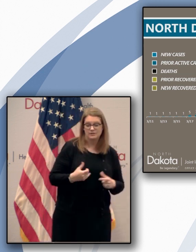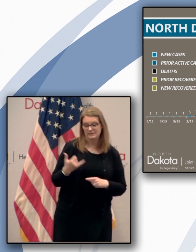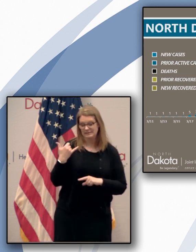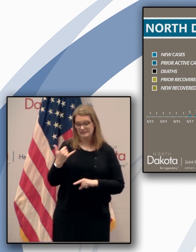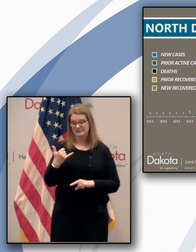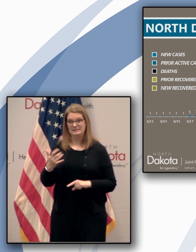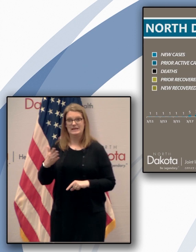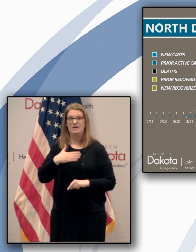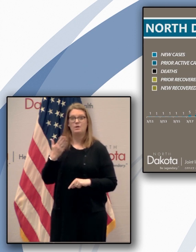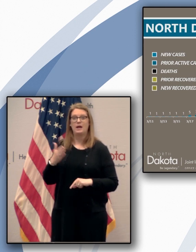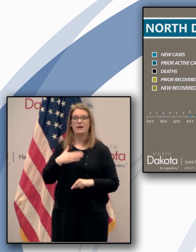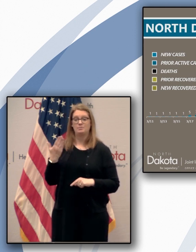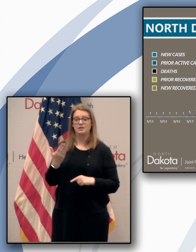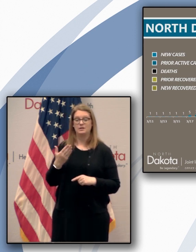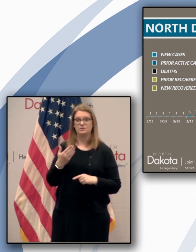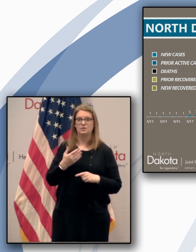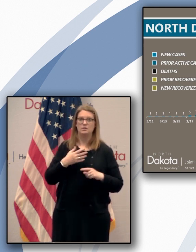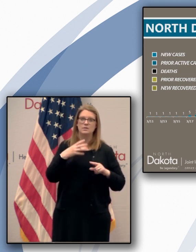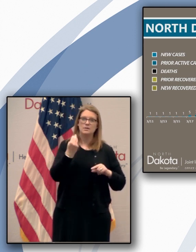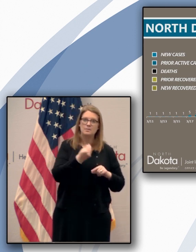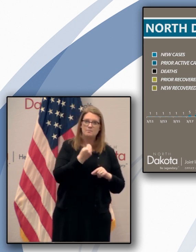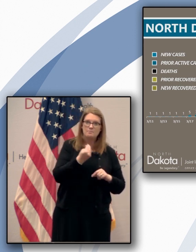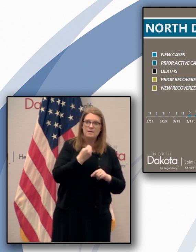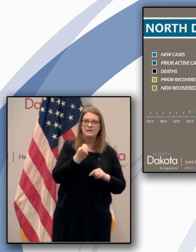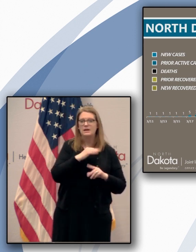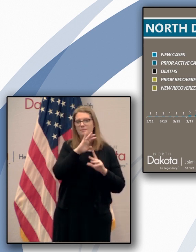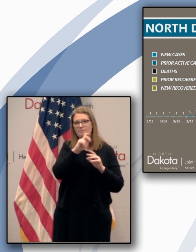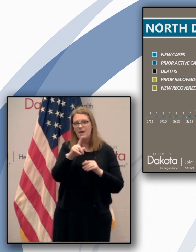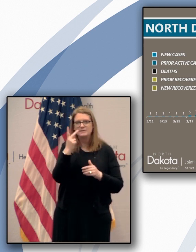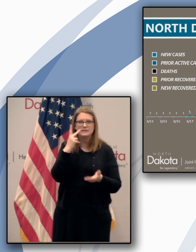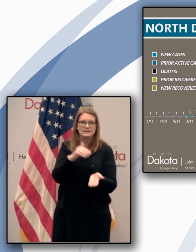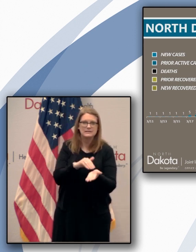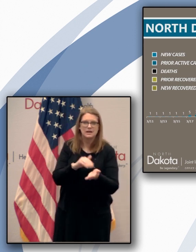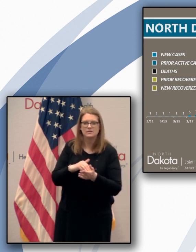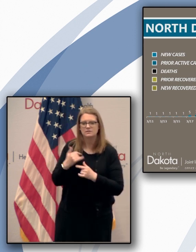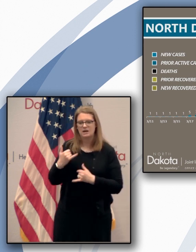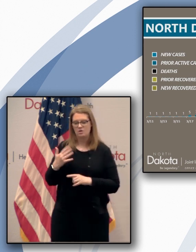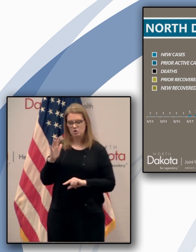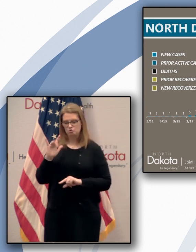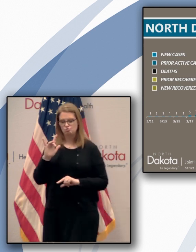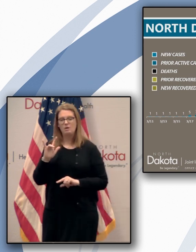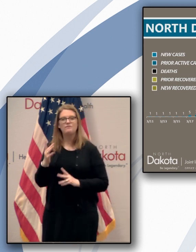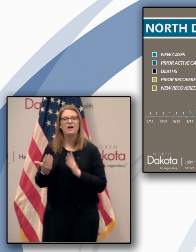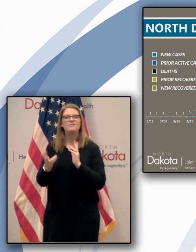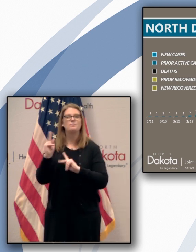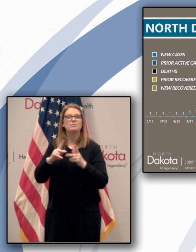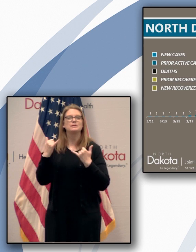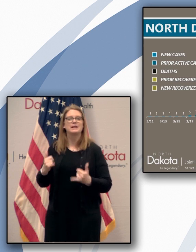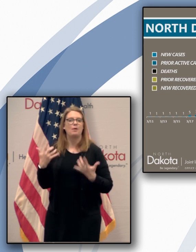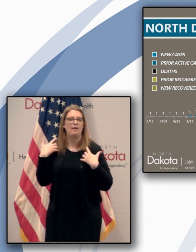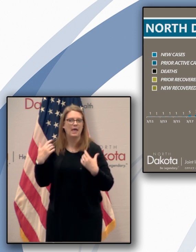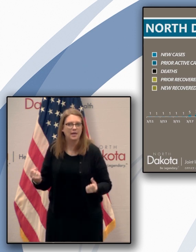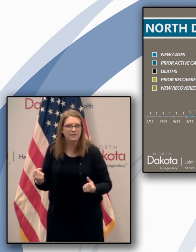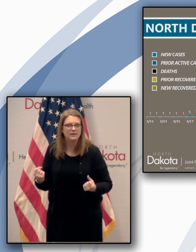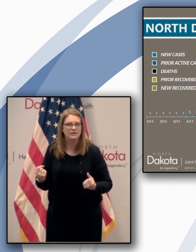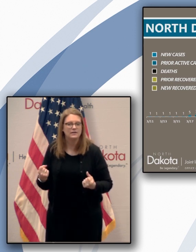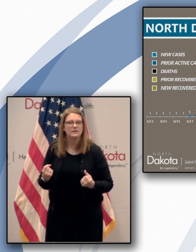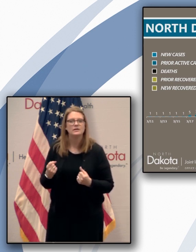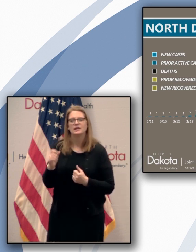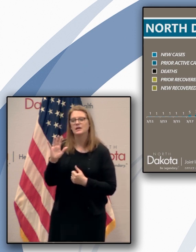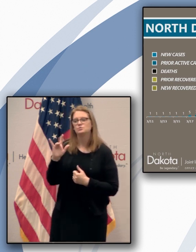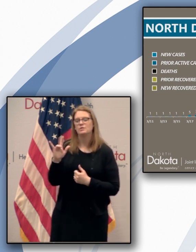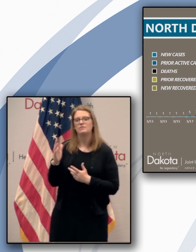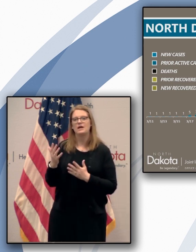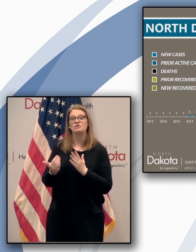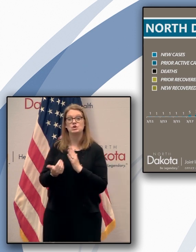happily recording, after a Monday with people back seeing their providers, 25 newly recovered cases, and 25 newly recovered